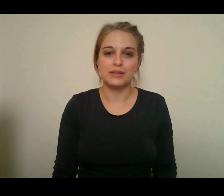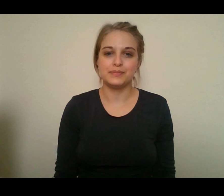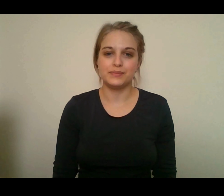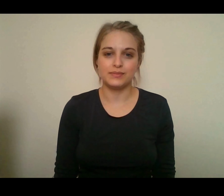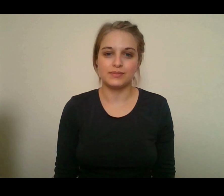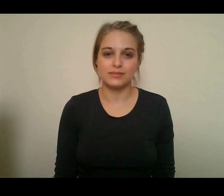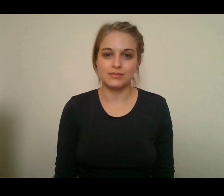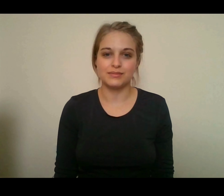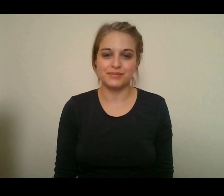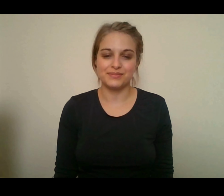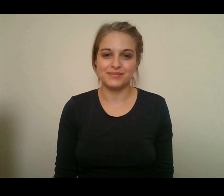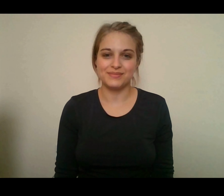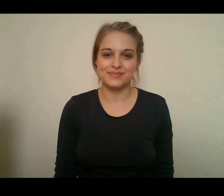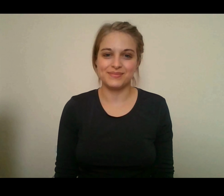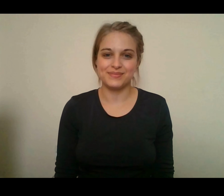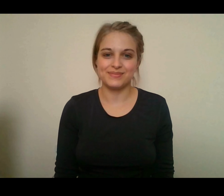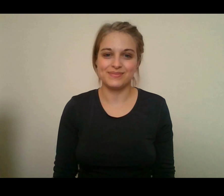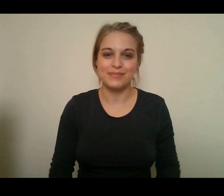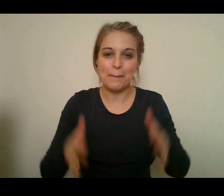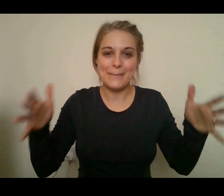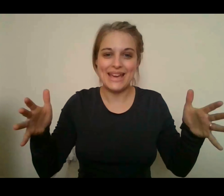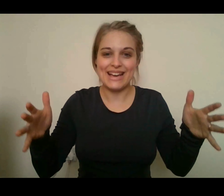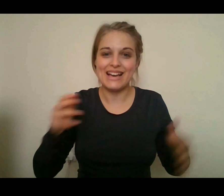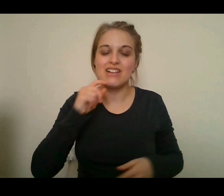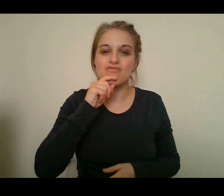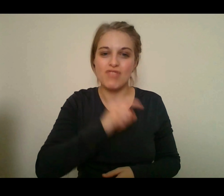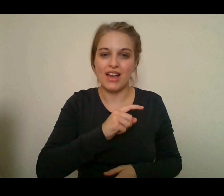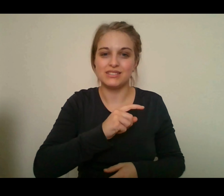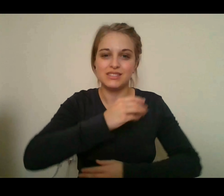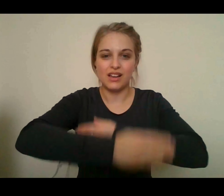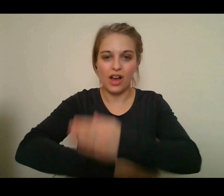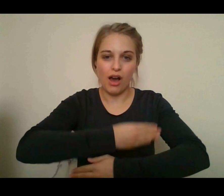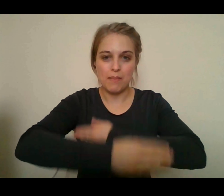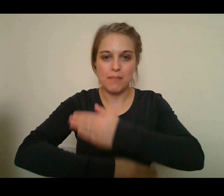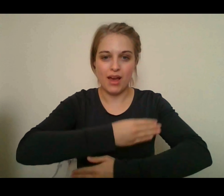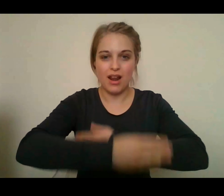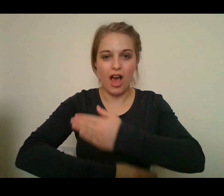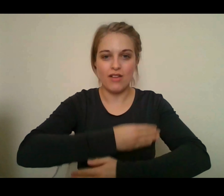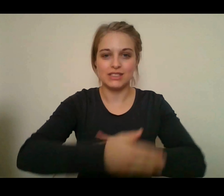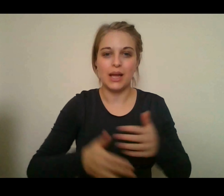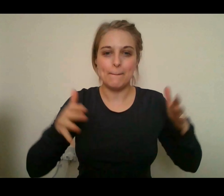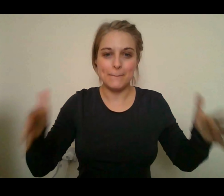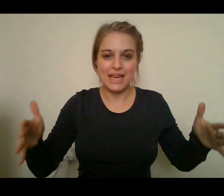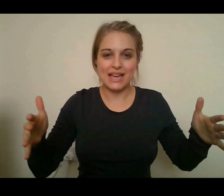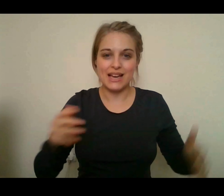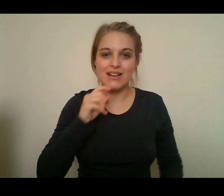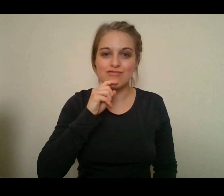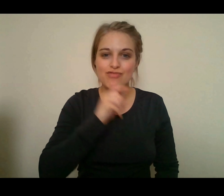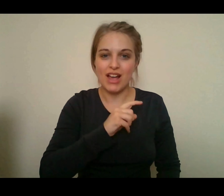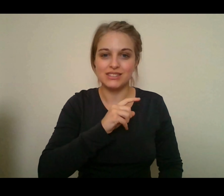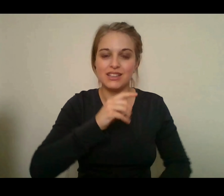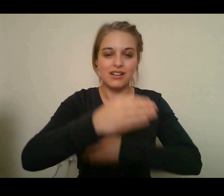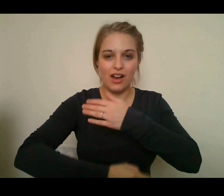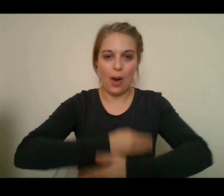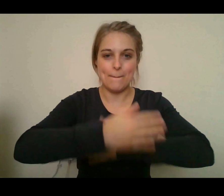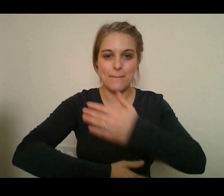along. Big Red. Big Red, Combine Harvester, Big